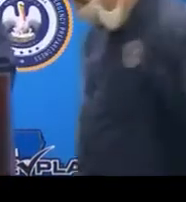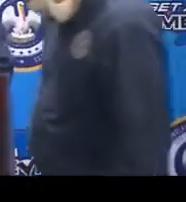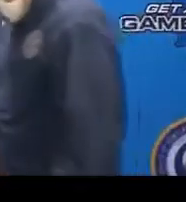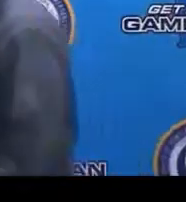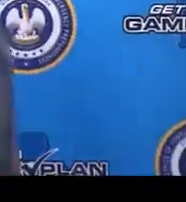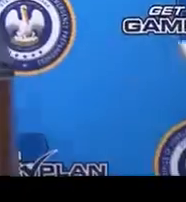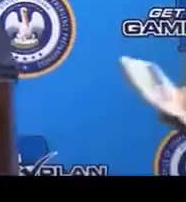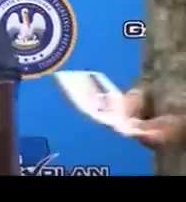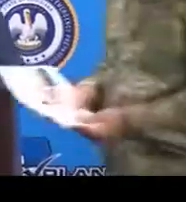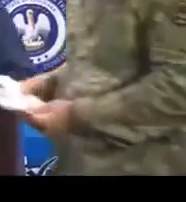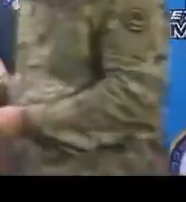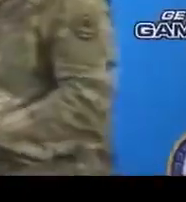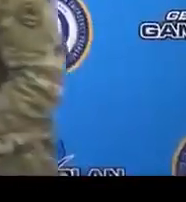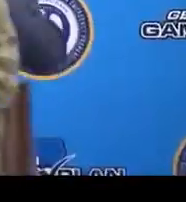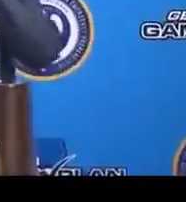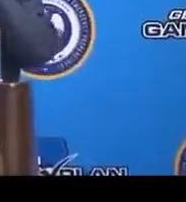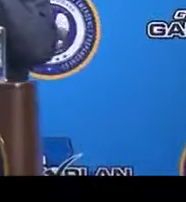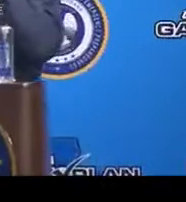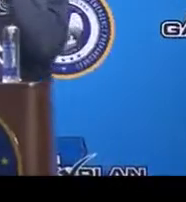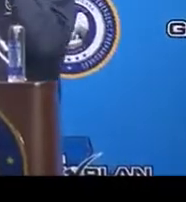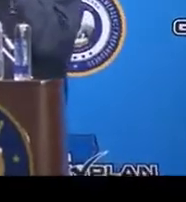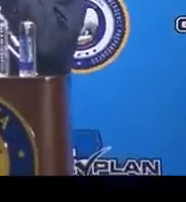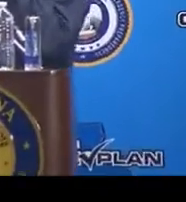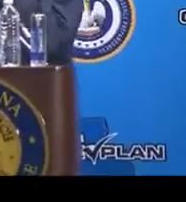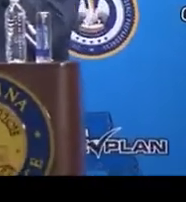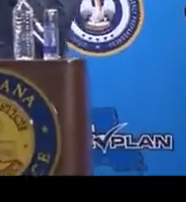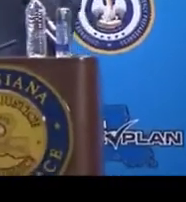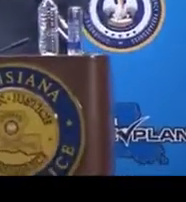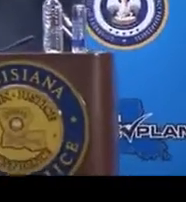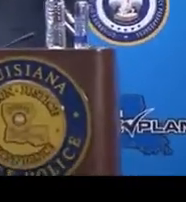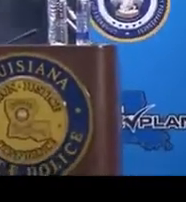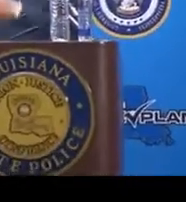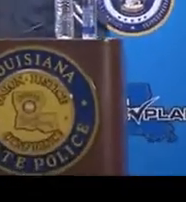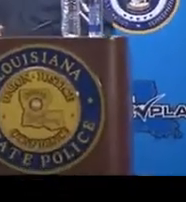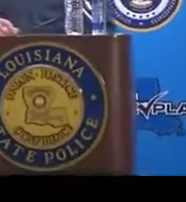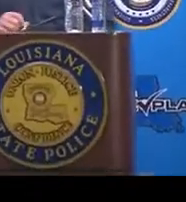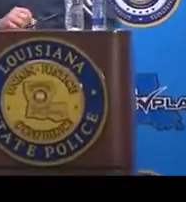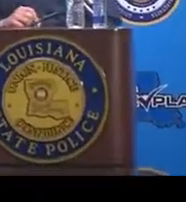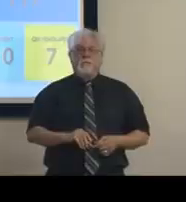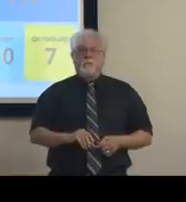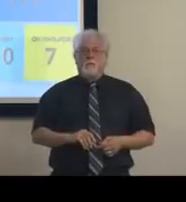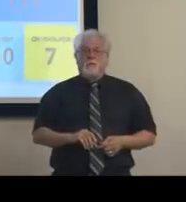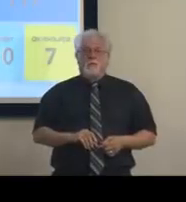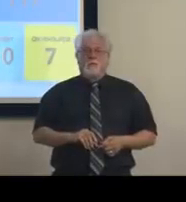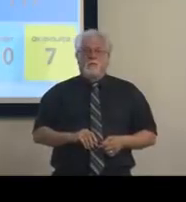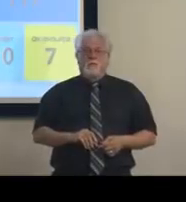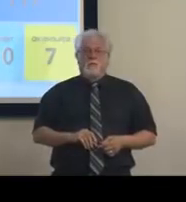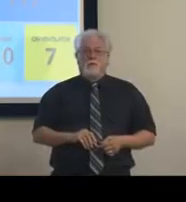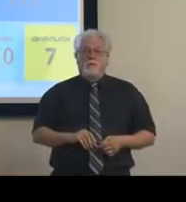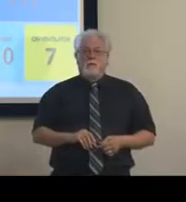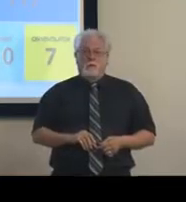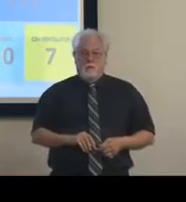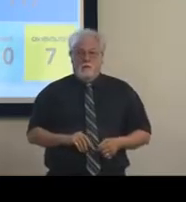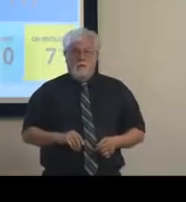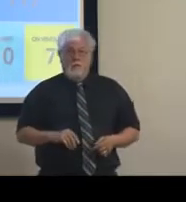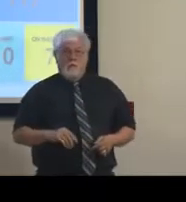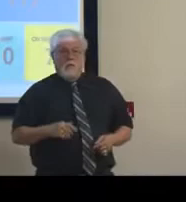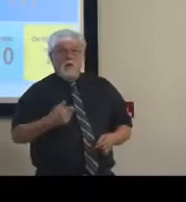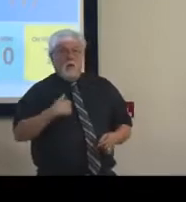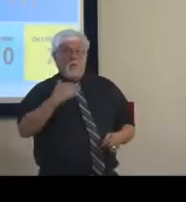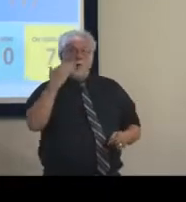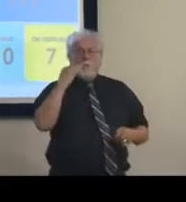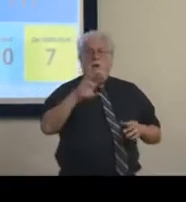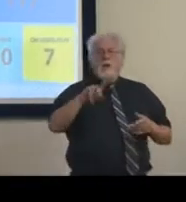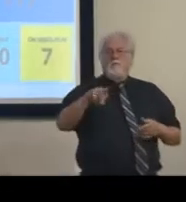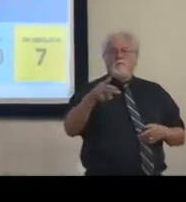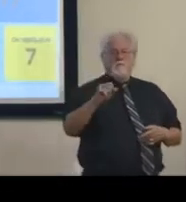Good afternoon. Thank you. Good to be back. I am aware that the Phase 2